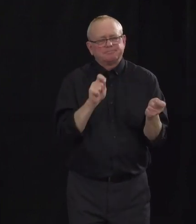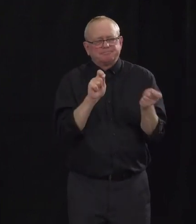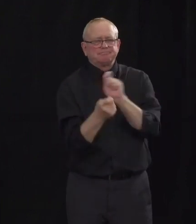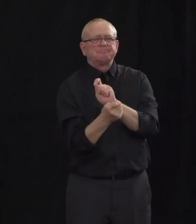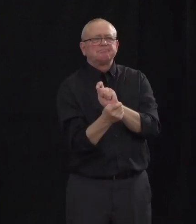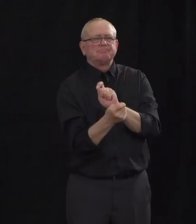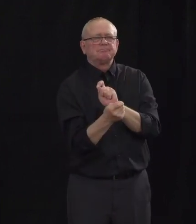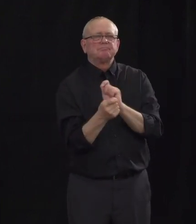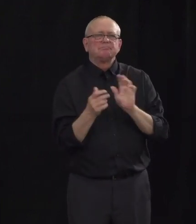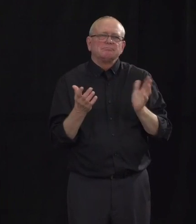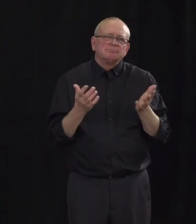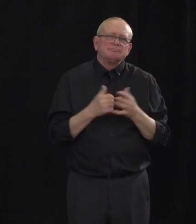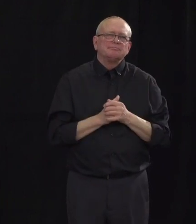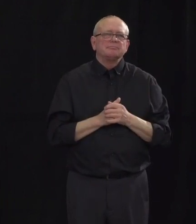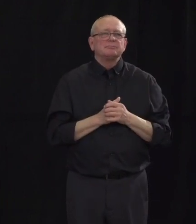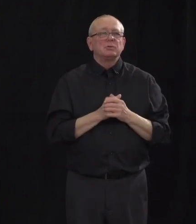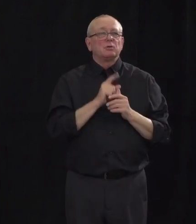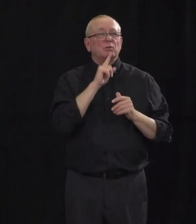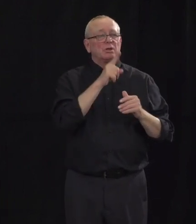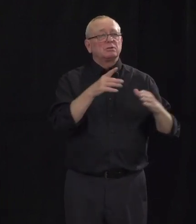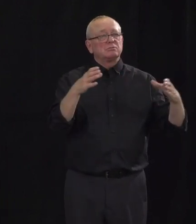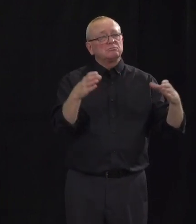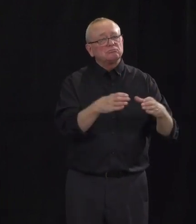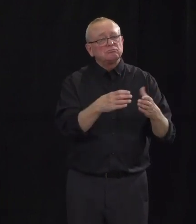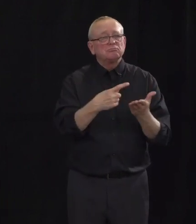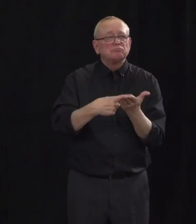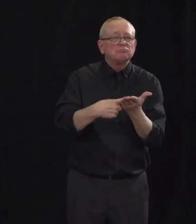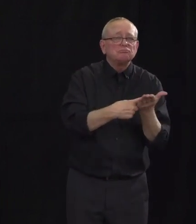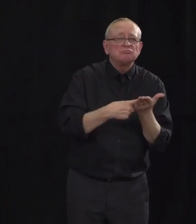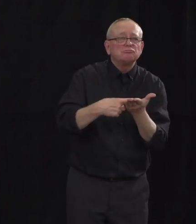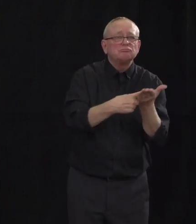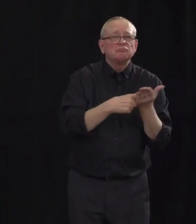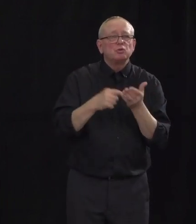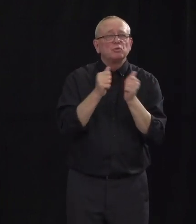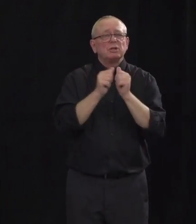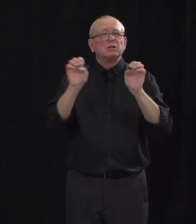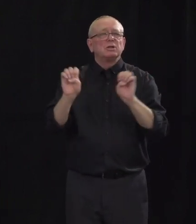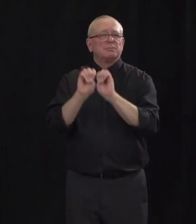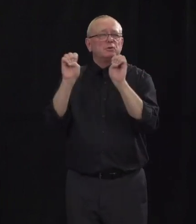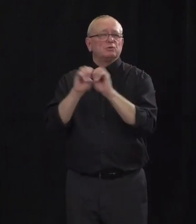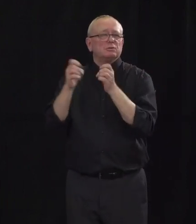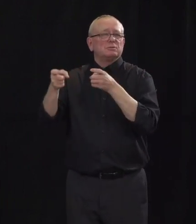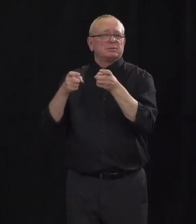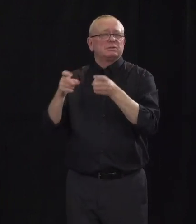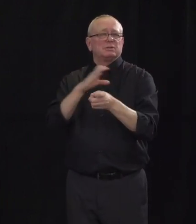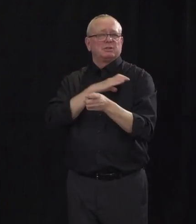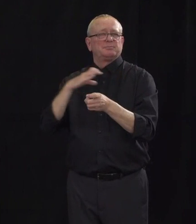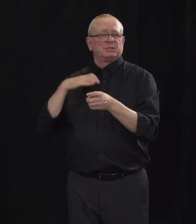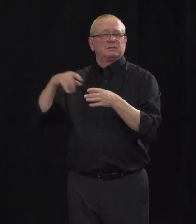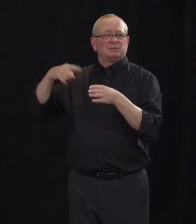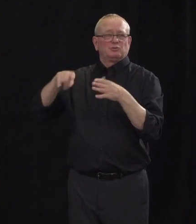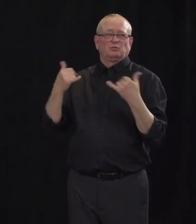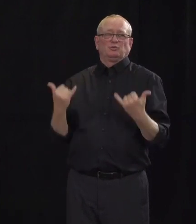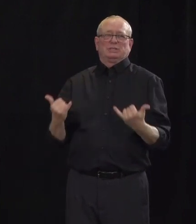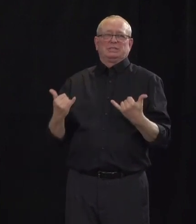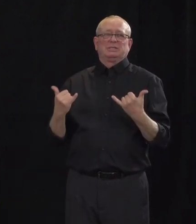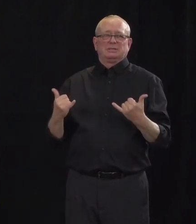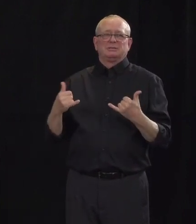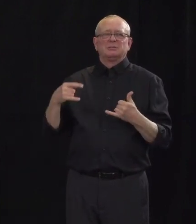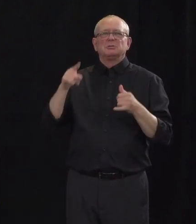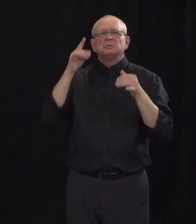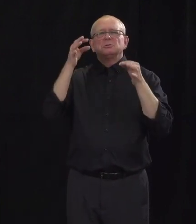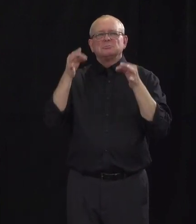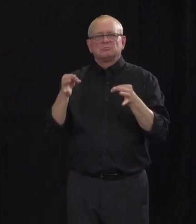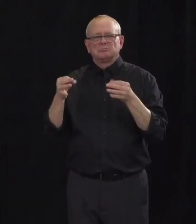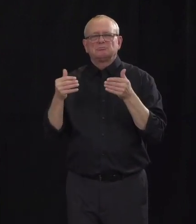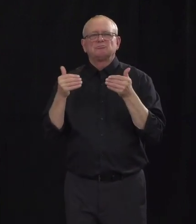chance to have that fulsome conversation with the Emergency Management Cabinet Committee today. All right, we'll take two more from the phone and we'll wrap up.